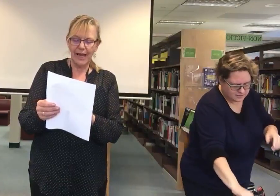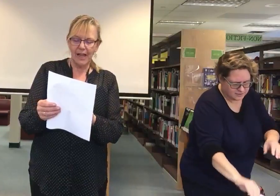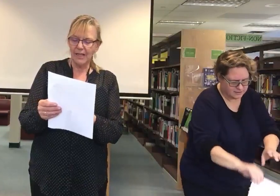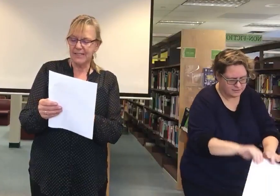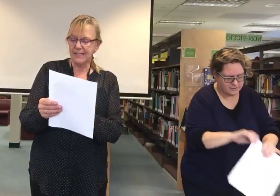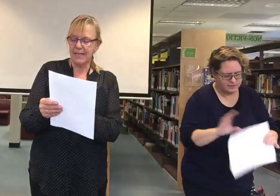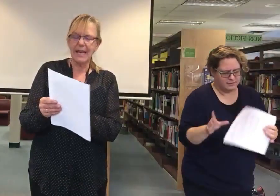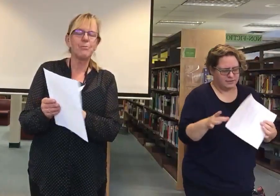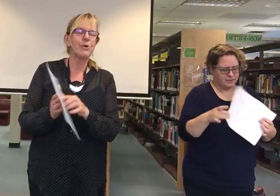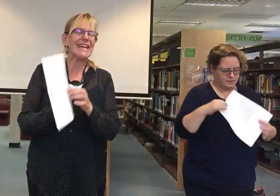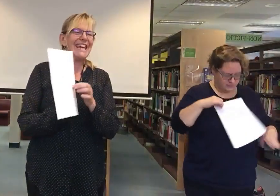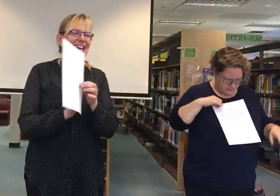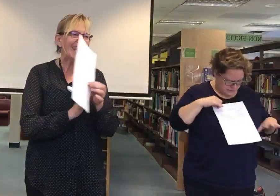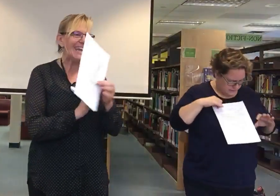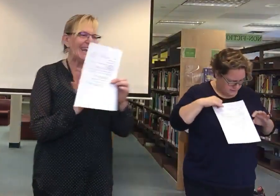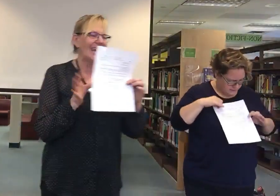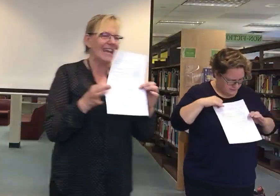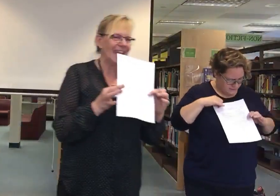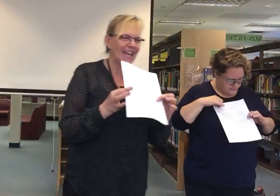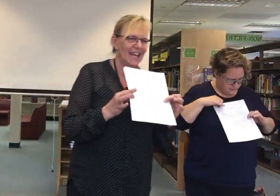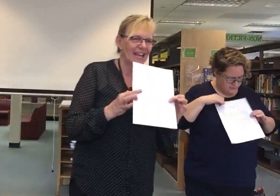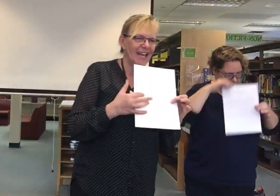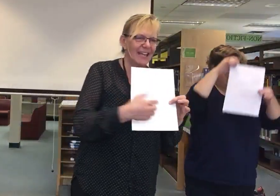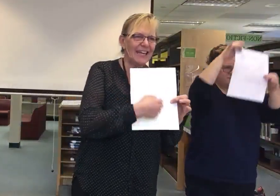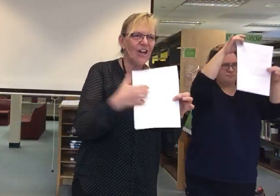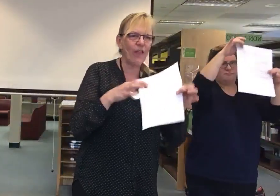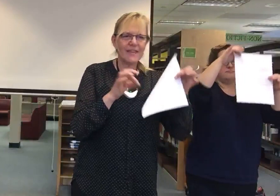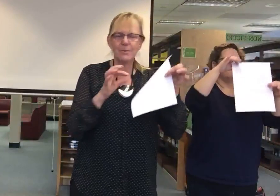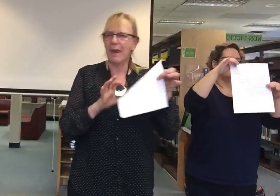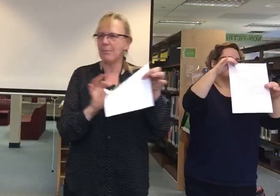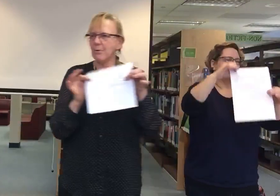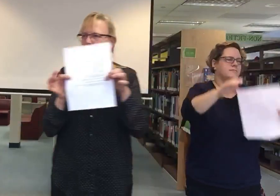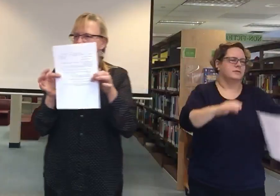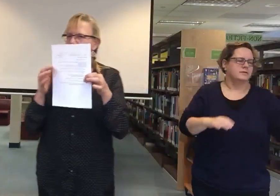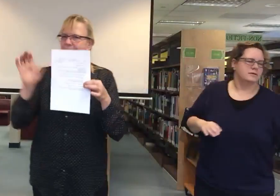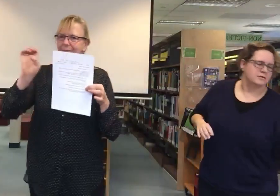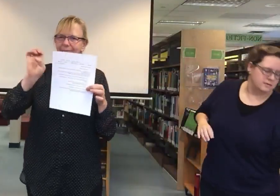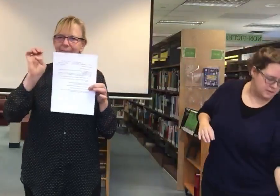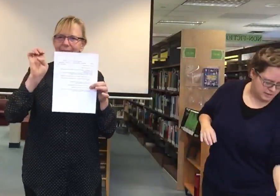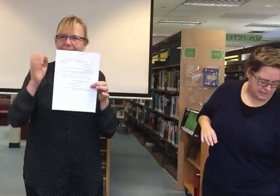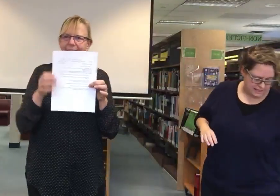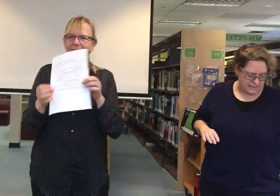tiny URL, it's number E. E on this paper.